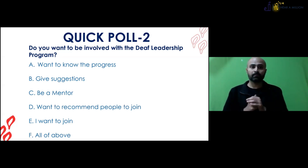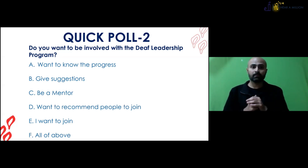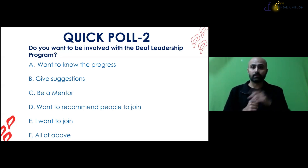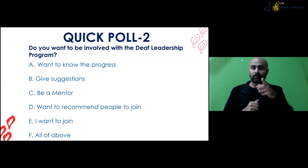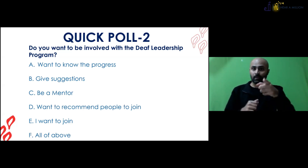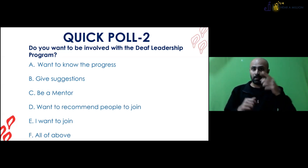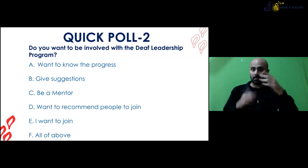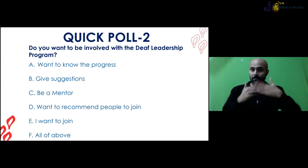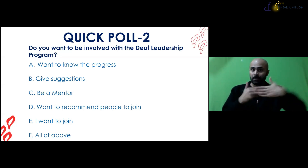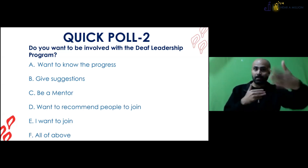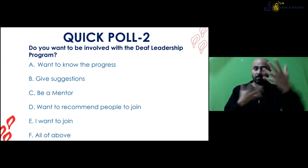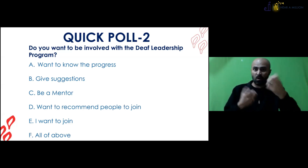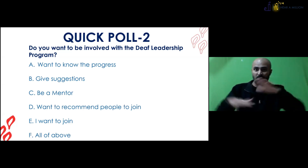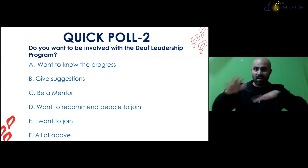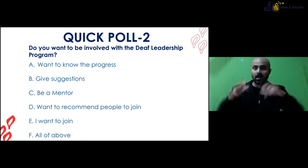second poll question.